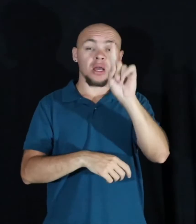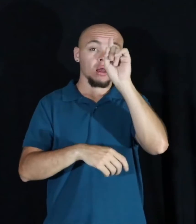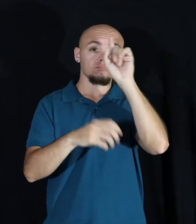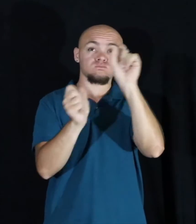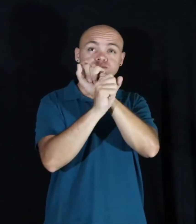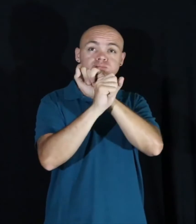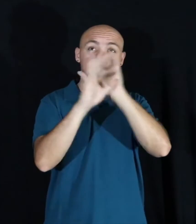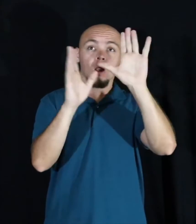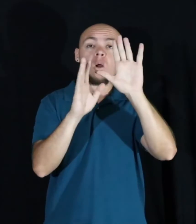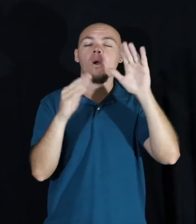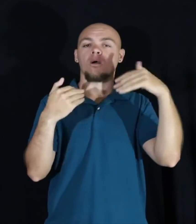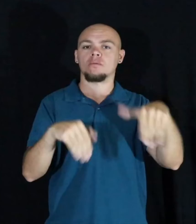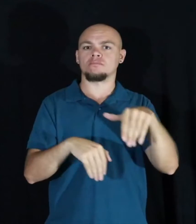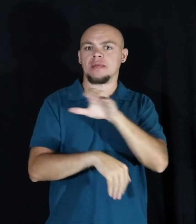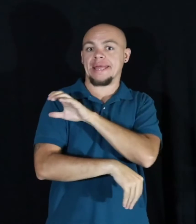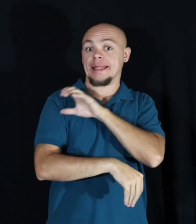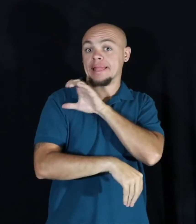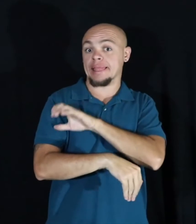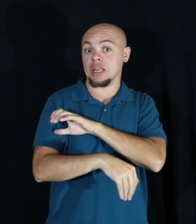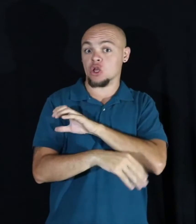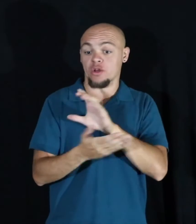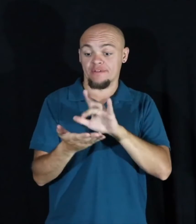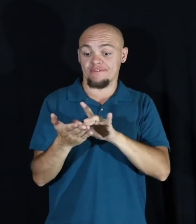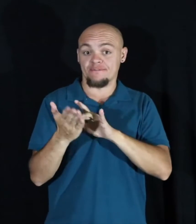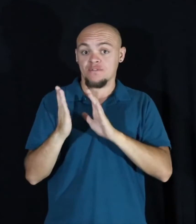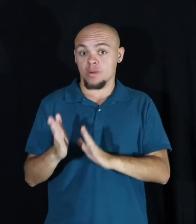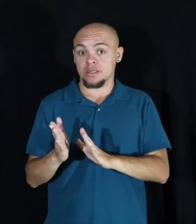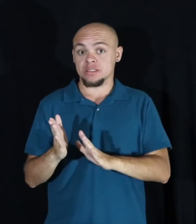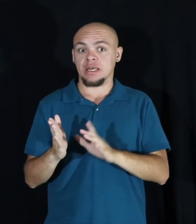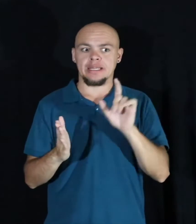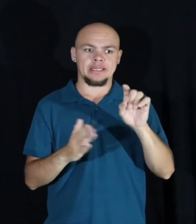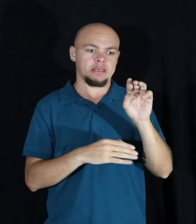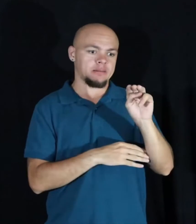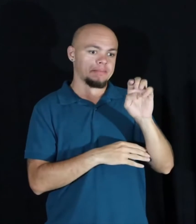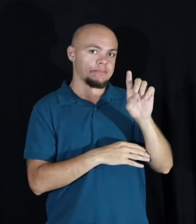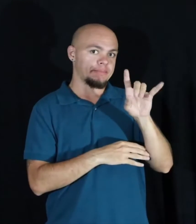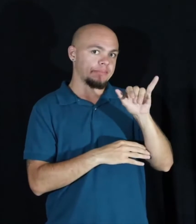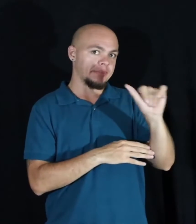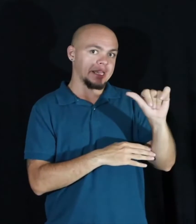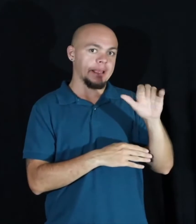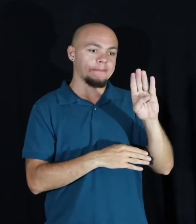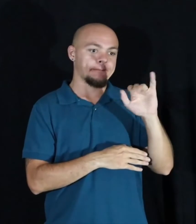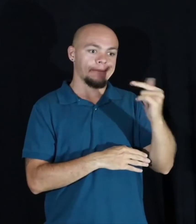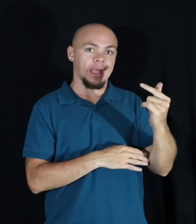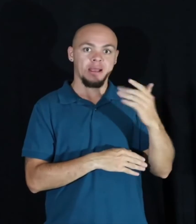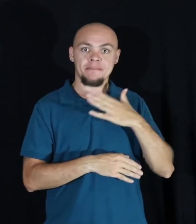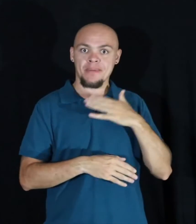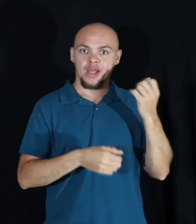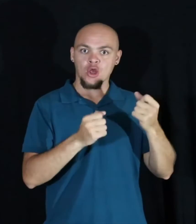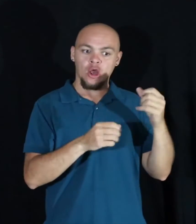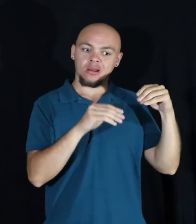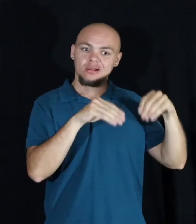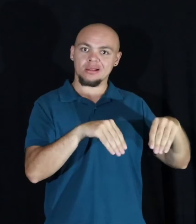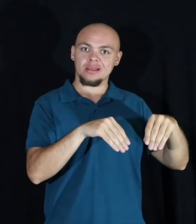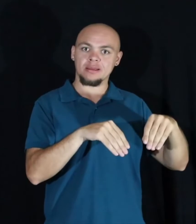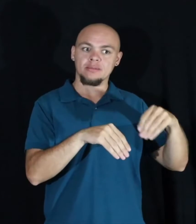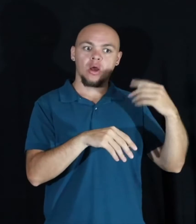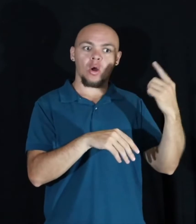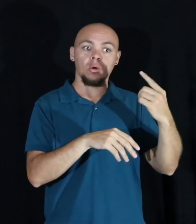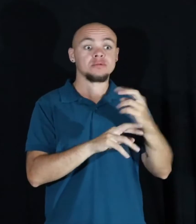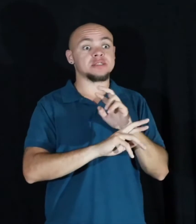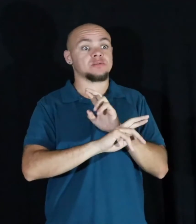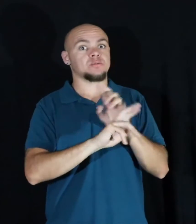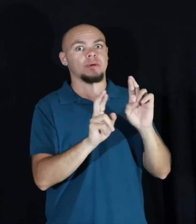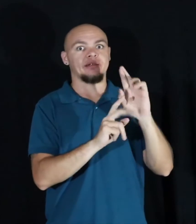years have told me as a clinical pharmacist that I would have needed to have a media bag in my car at all times so that I could be camera